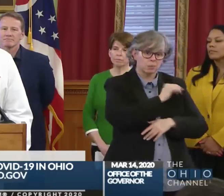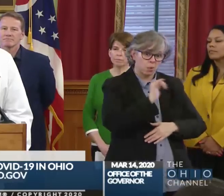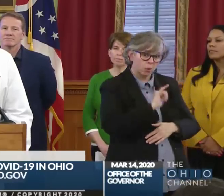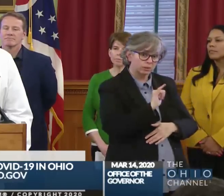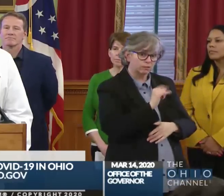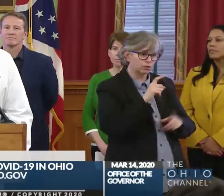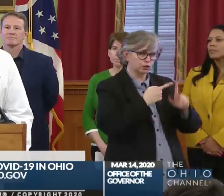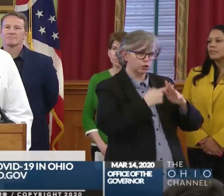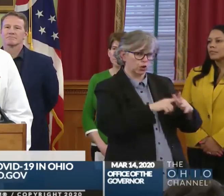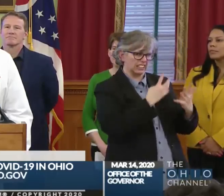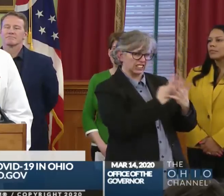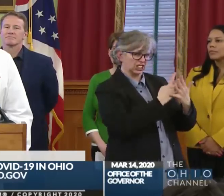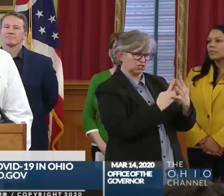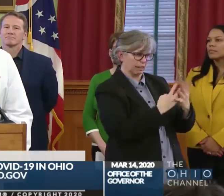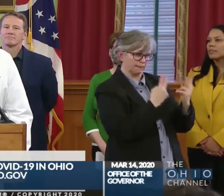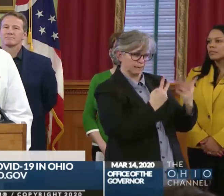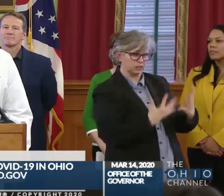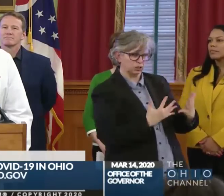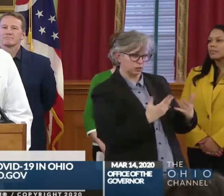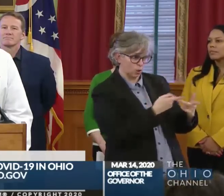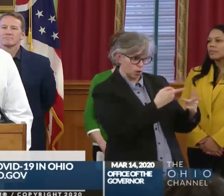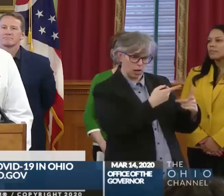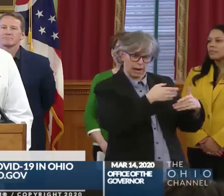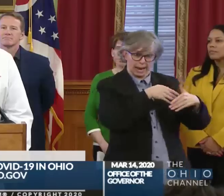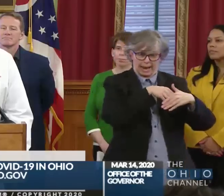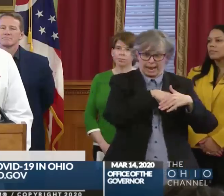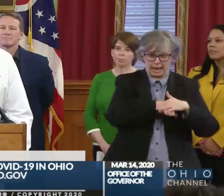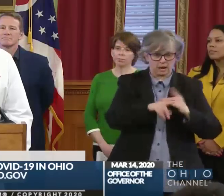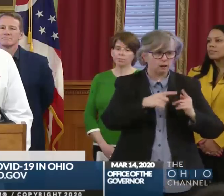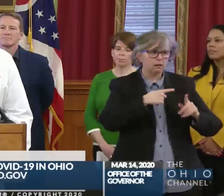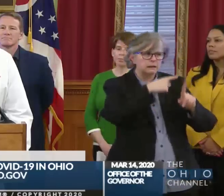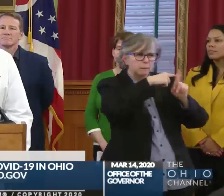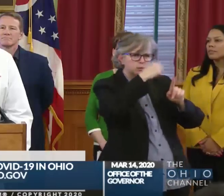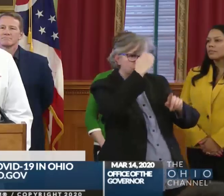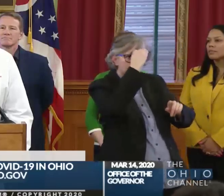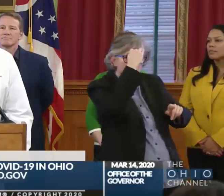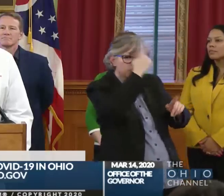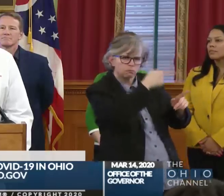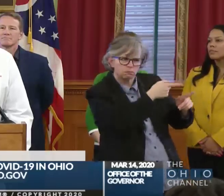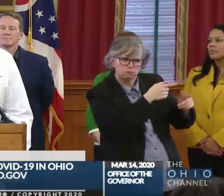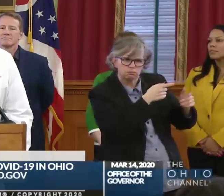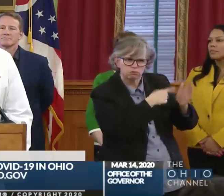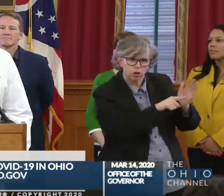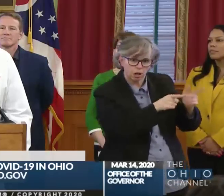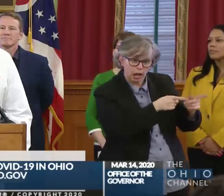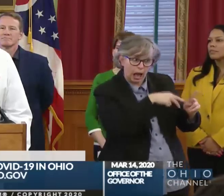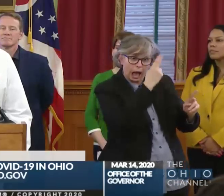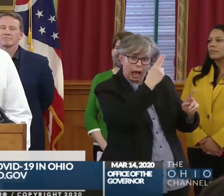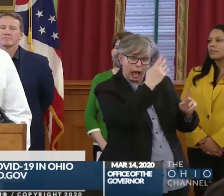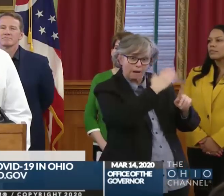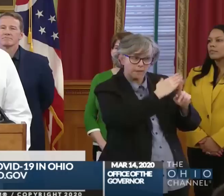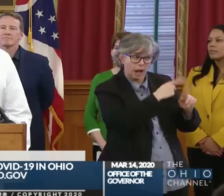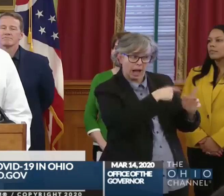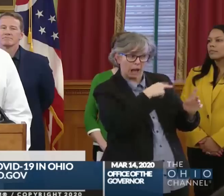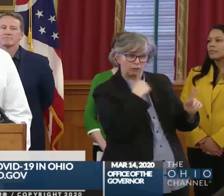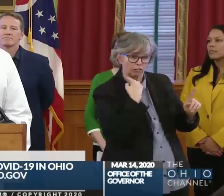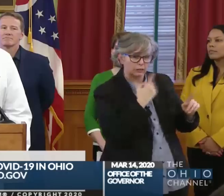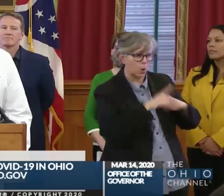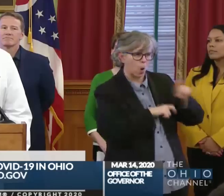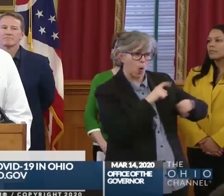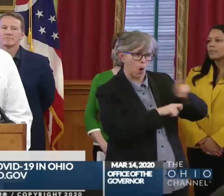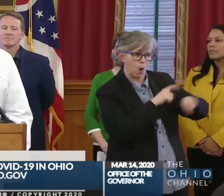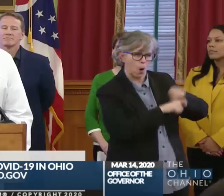visitors at entrances just to make sure that someone who has a high-risk exposure, either from travel or exposure to an individual, or certainly